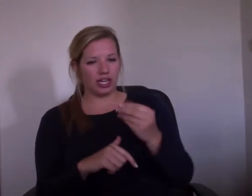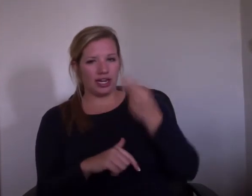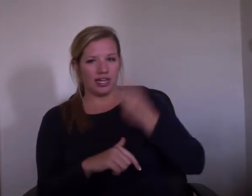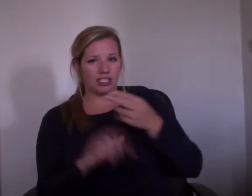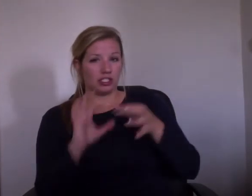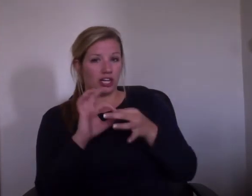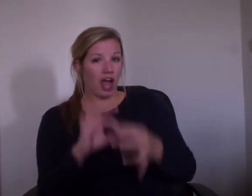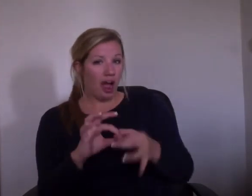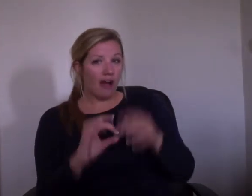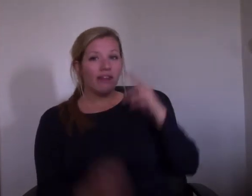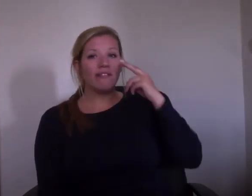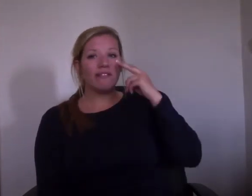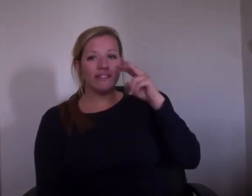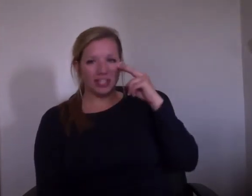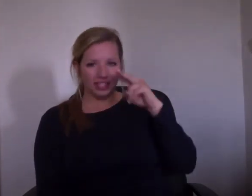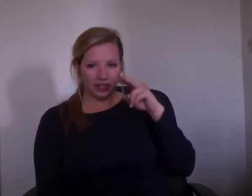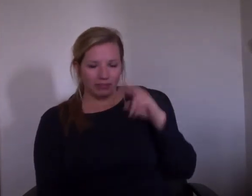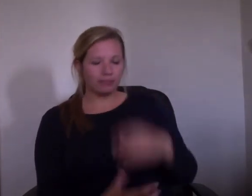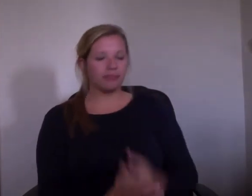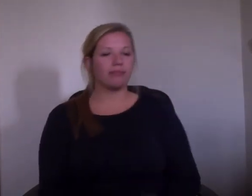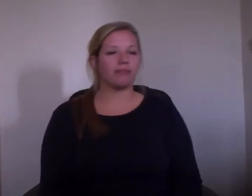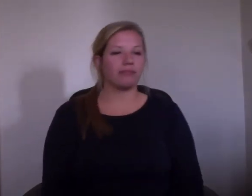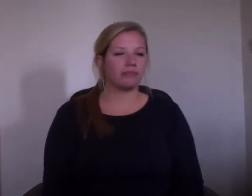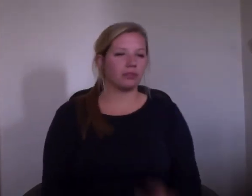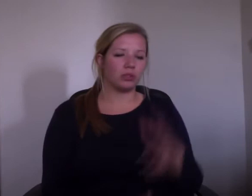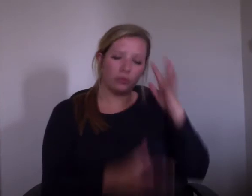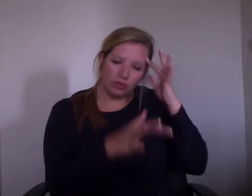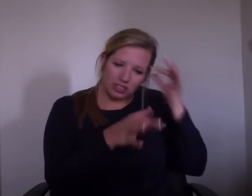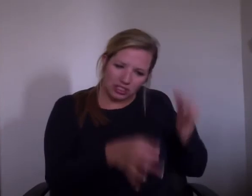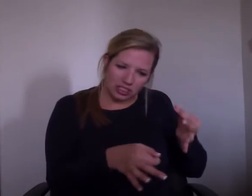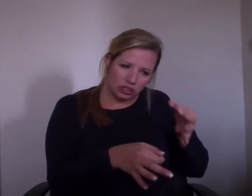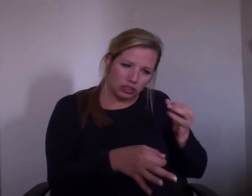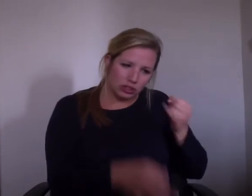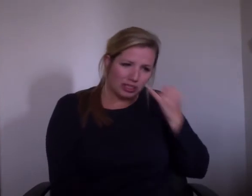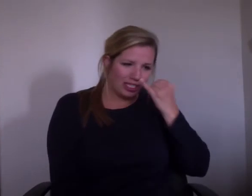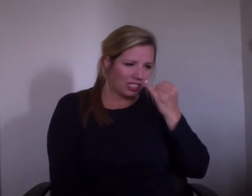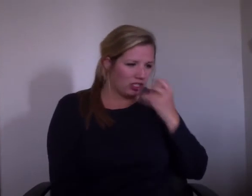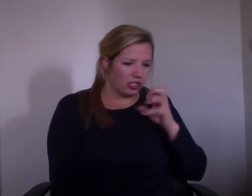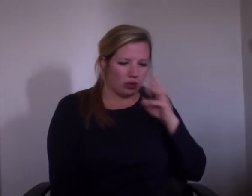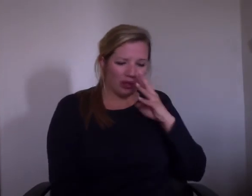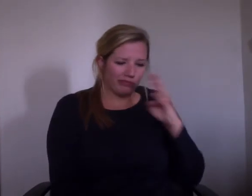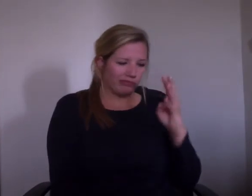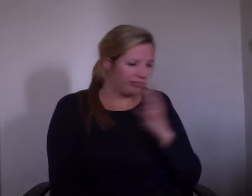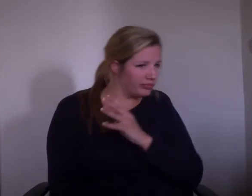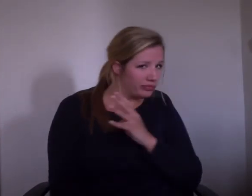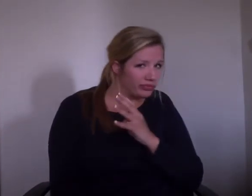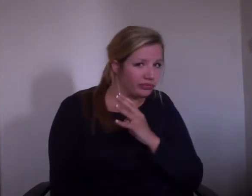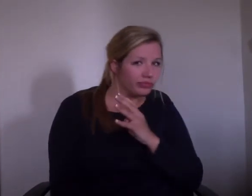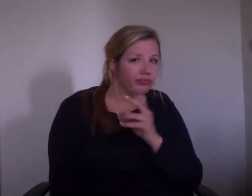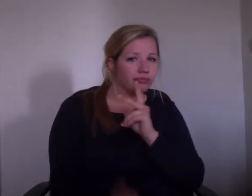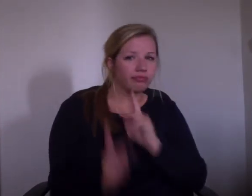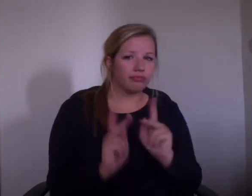make decisions that were ignorant or ignored the subtleties that happened within a culture.